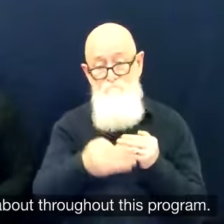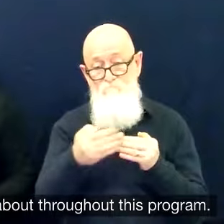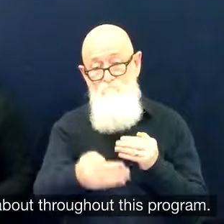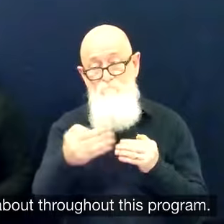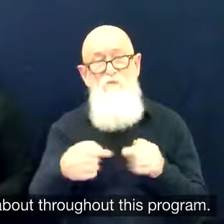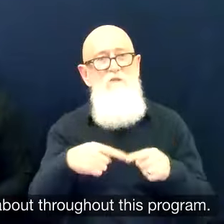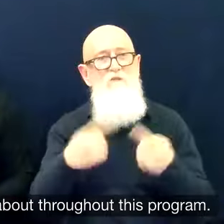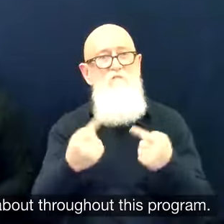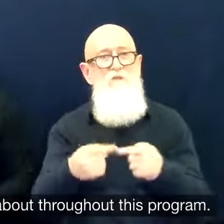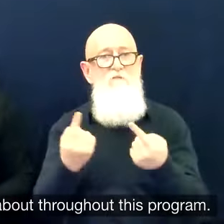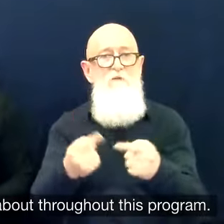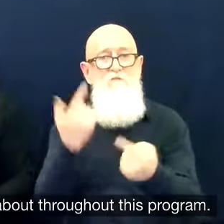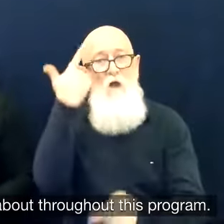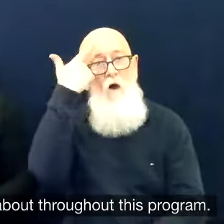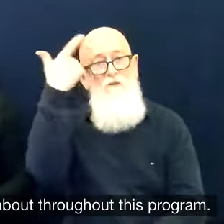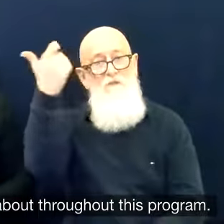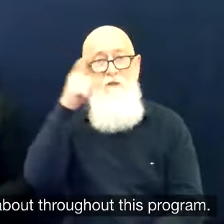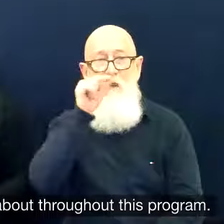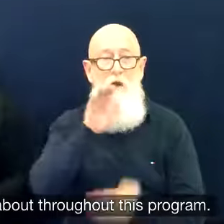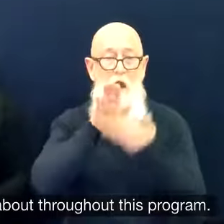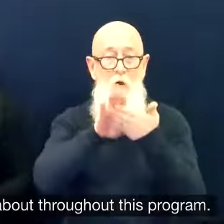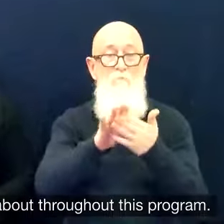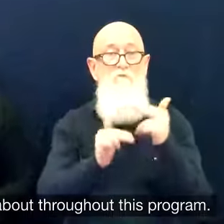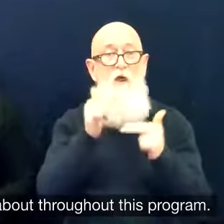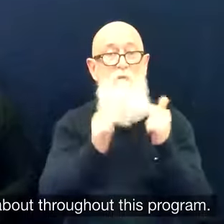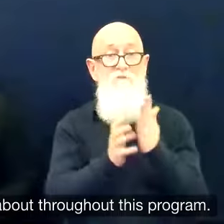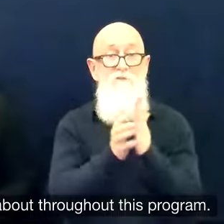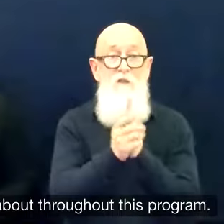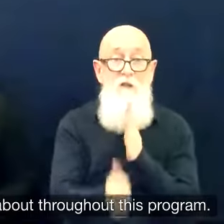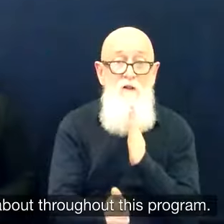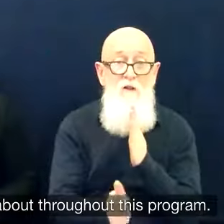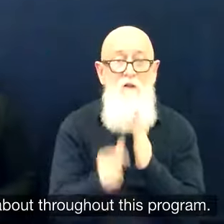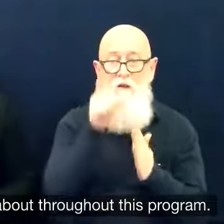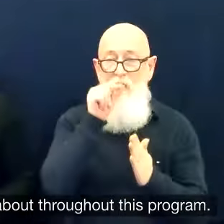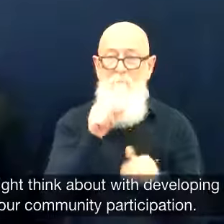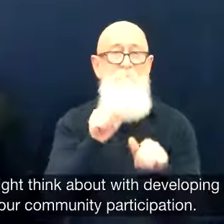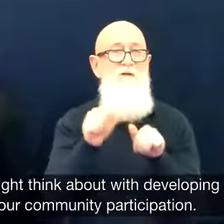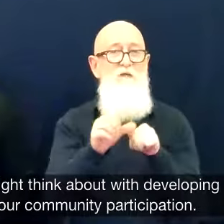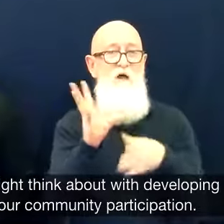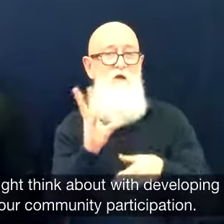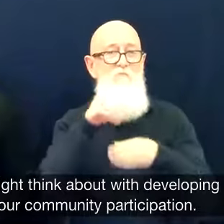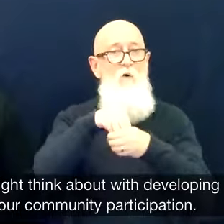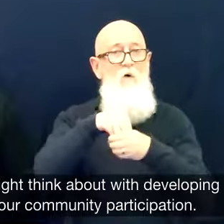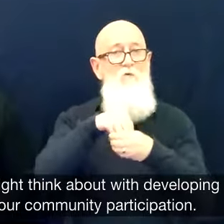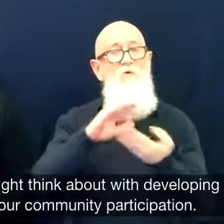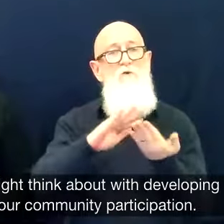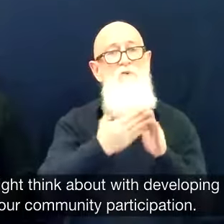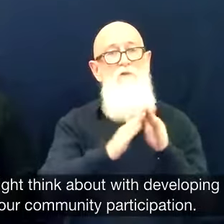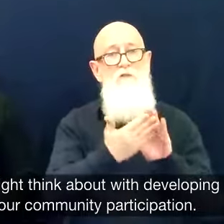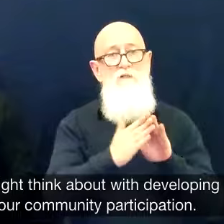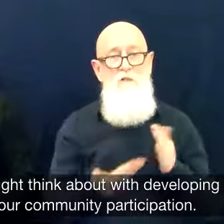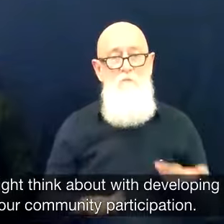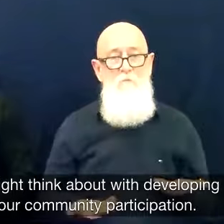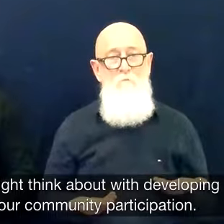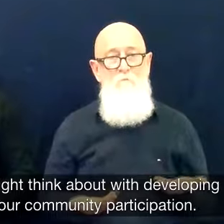about with developing your skills and increase your community participation. So you can just